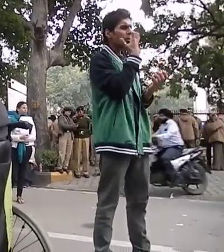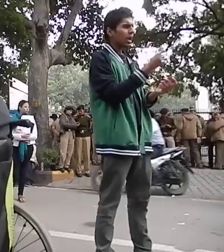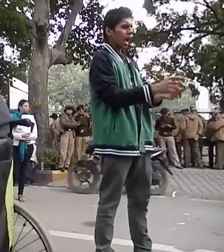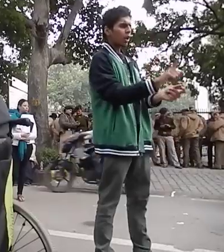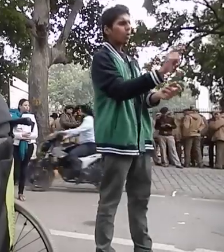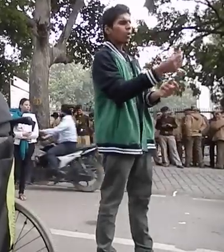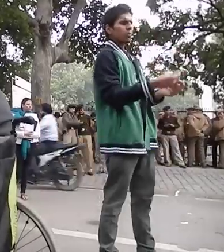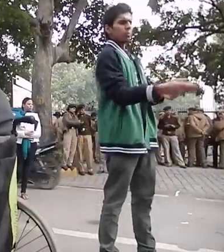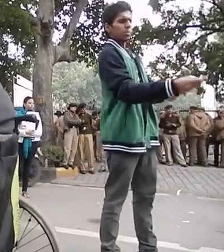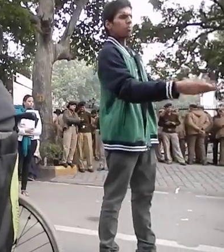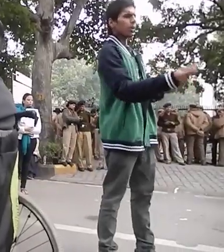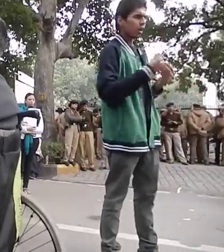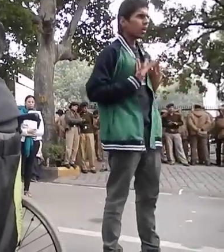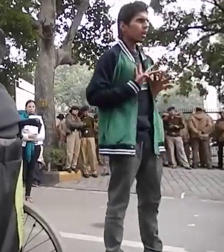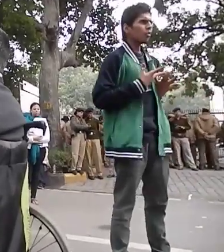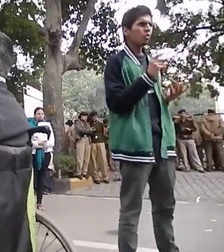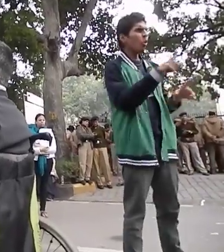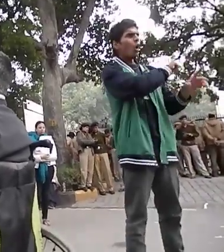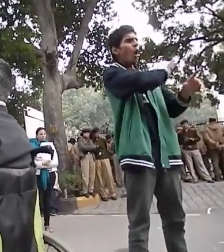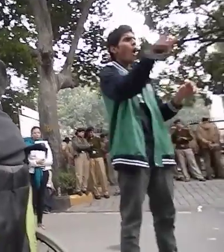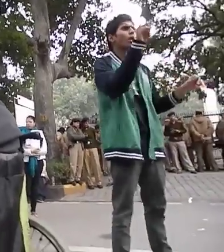know, earlier you gave us okay,